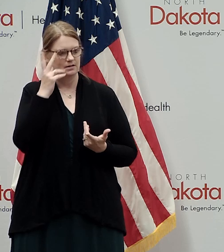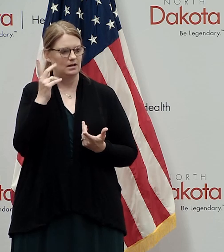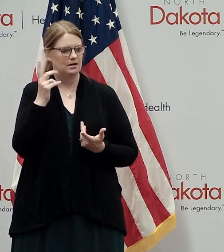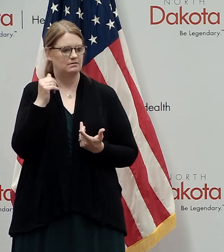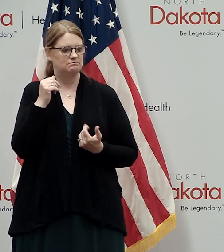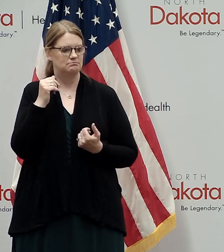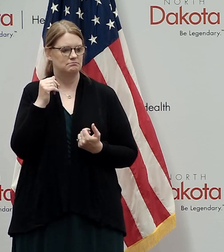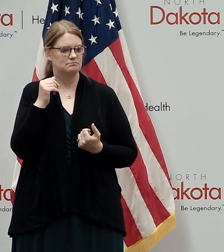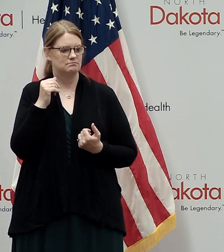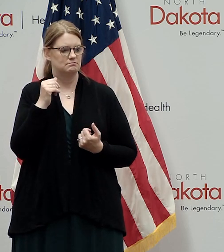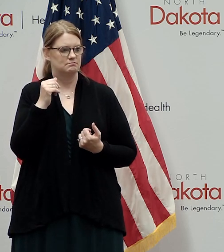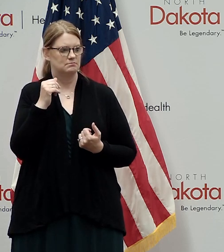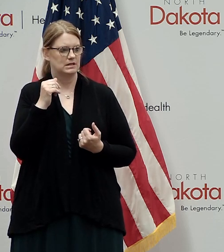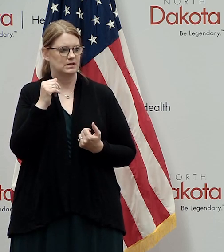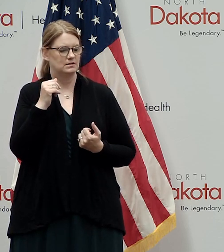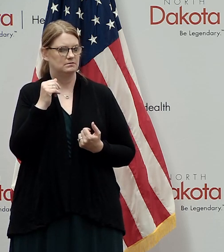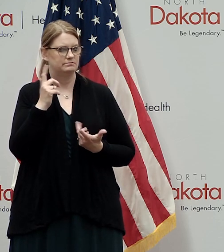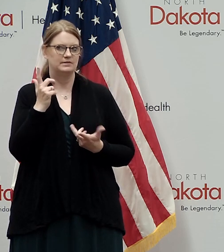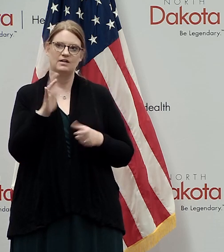full,